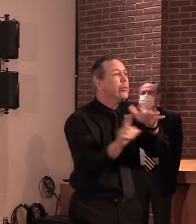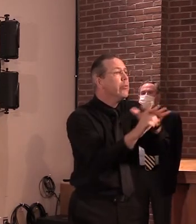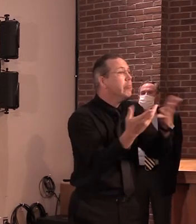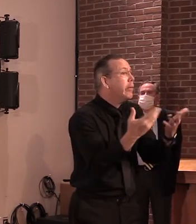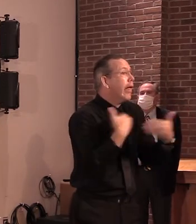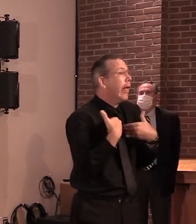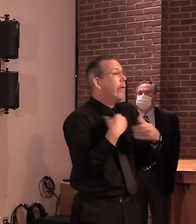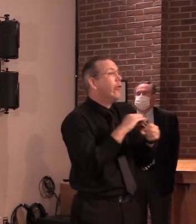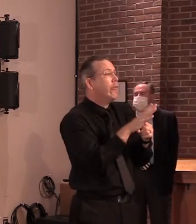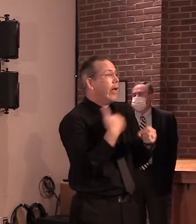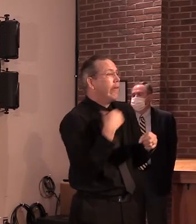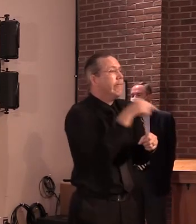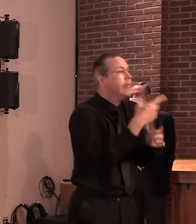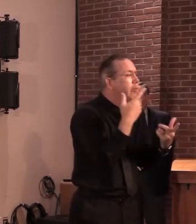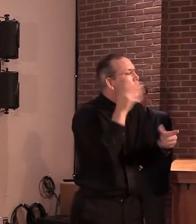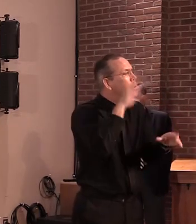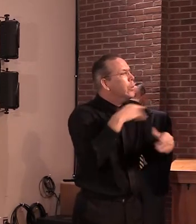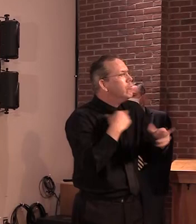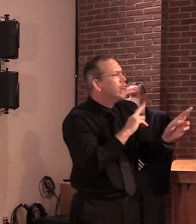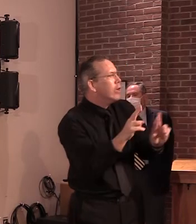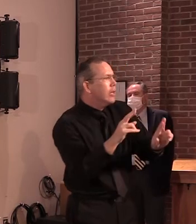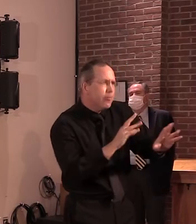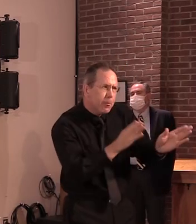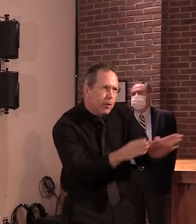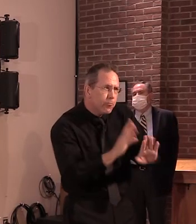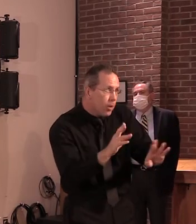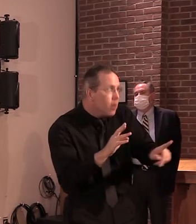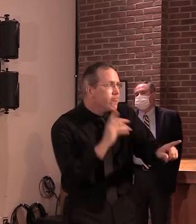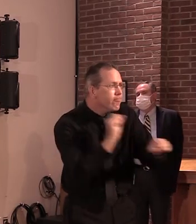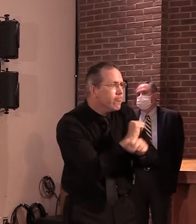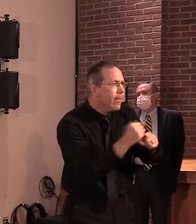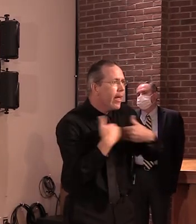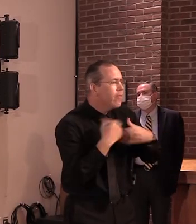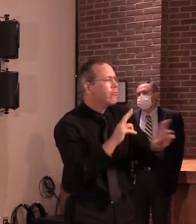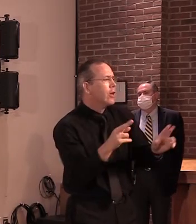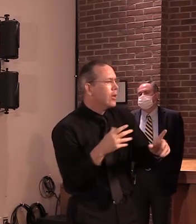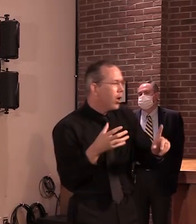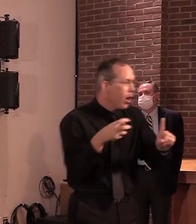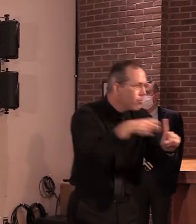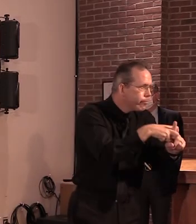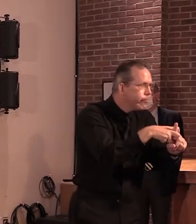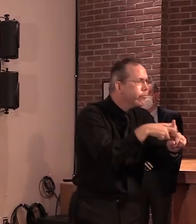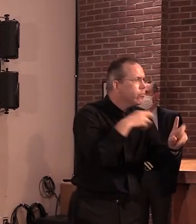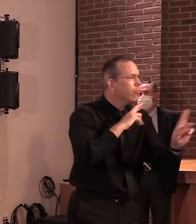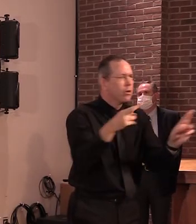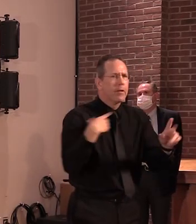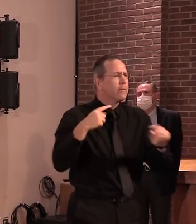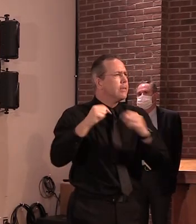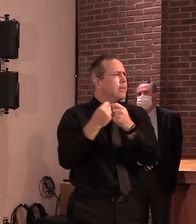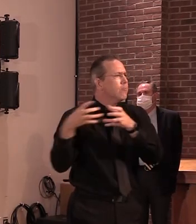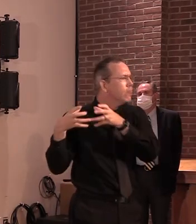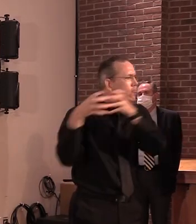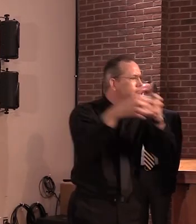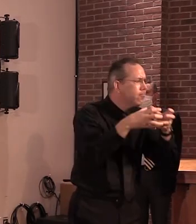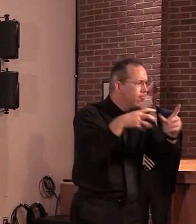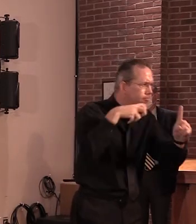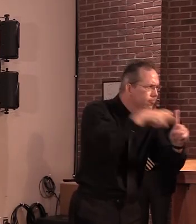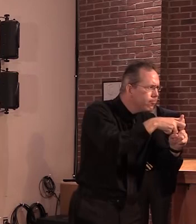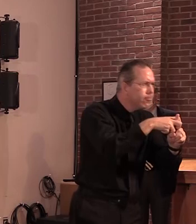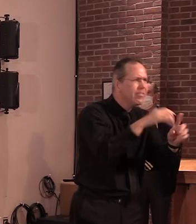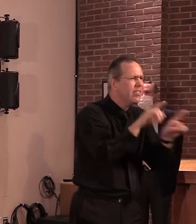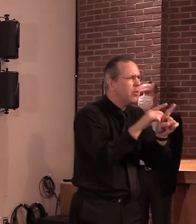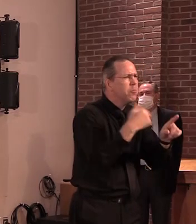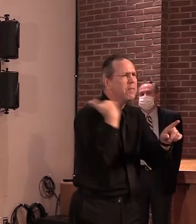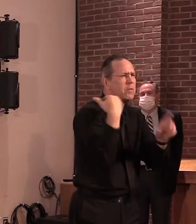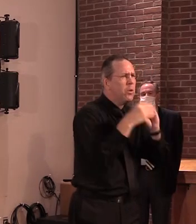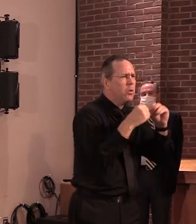there are public health protocols in place for handling any such event. As we've demonstrated over the past months with our